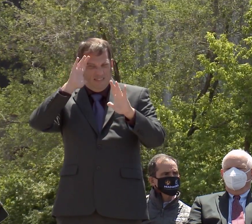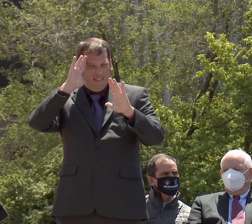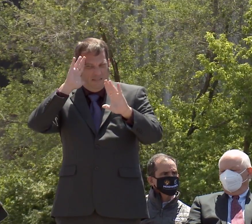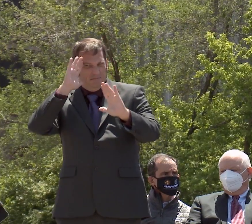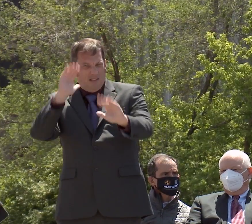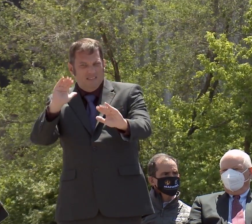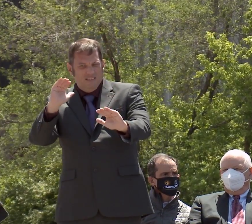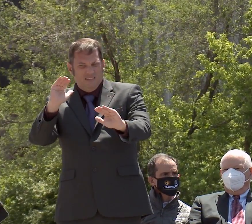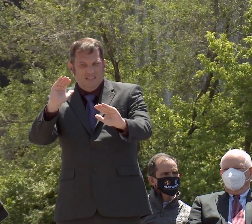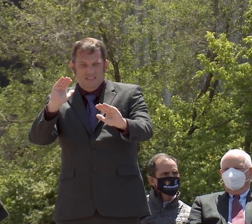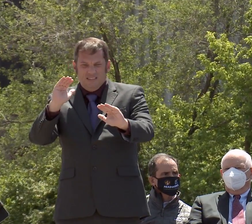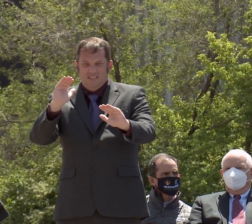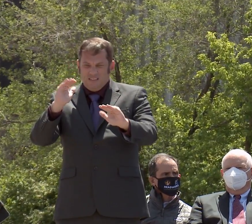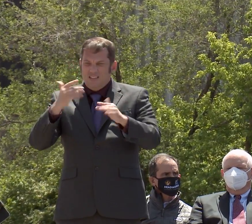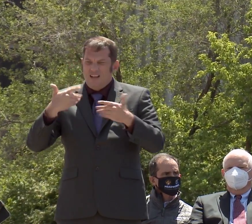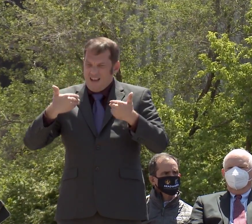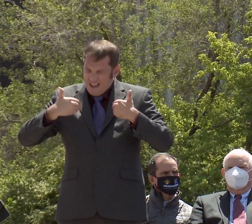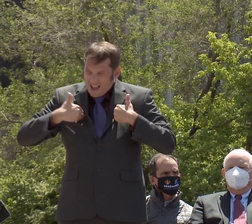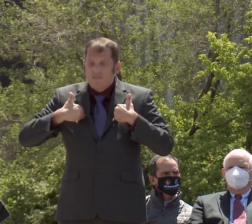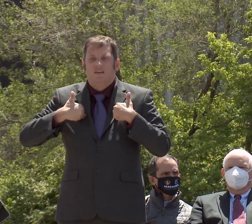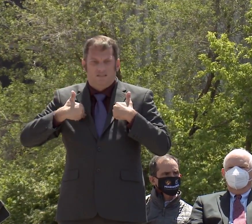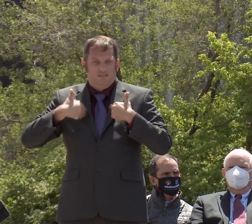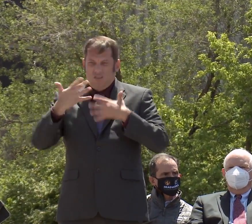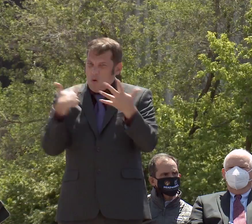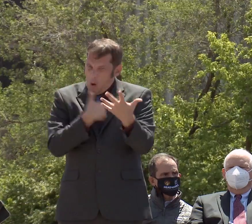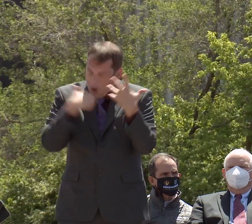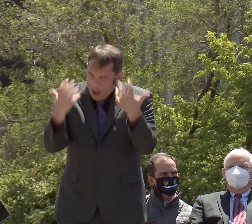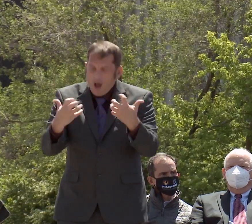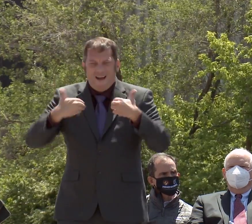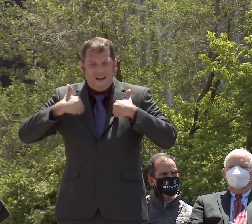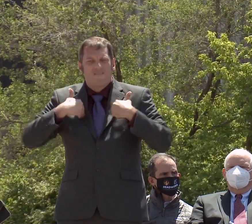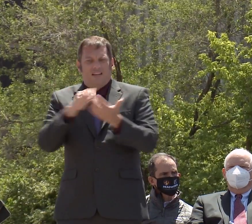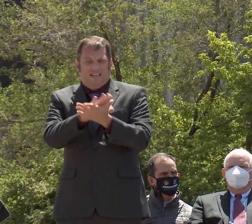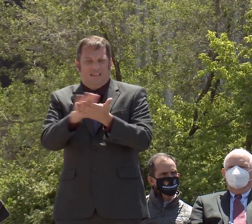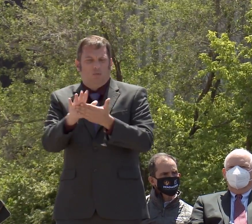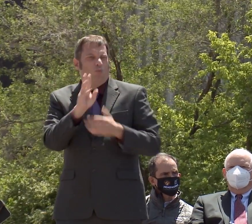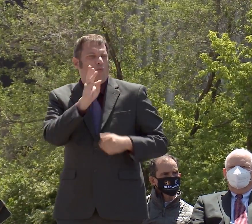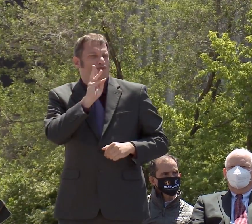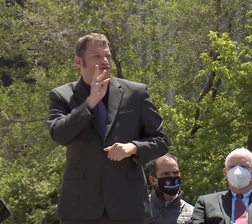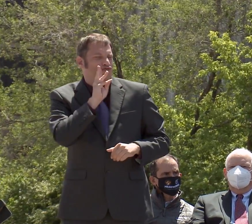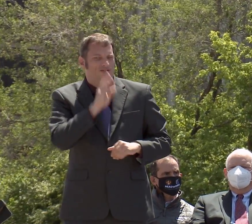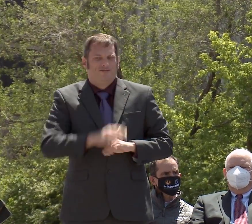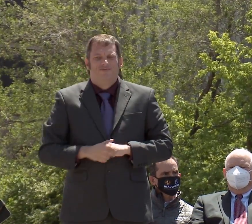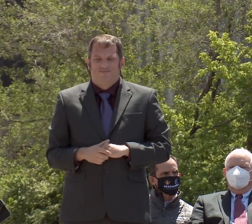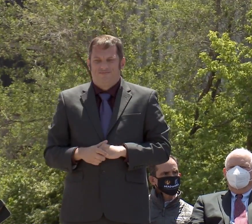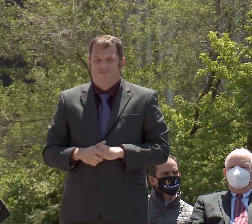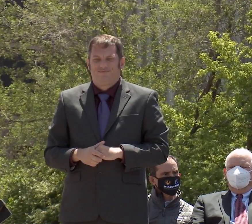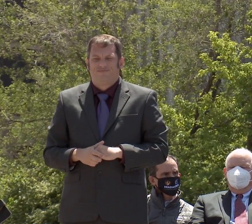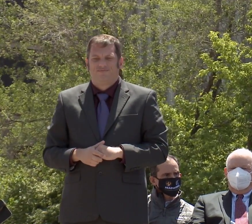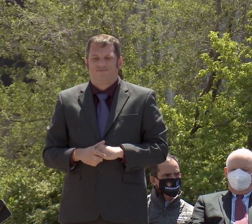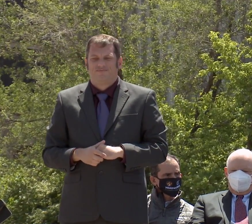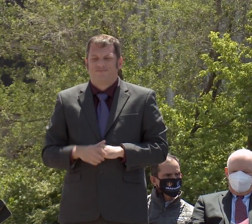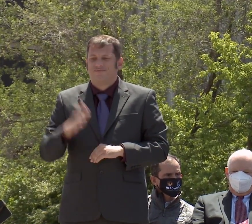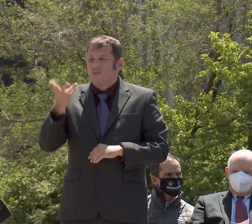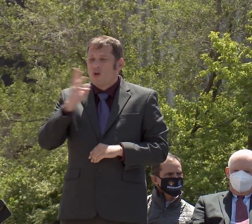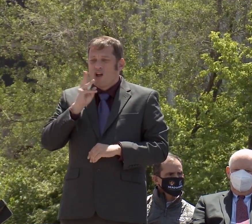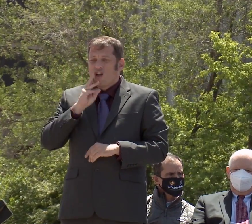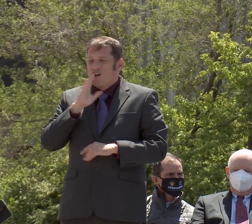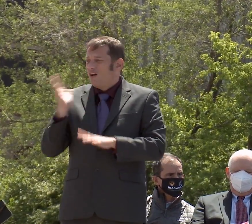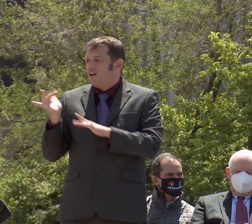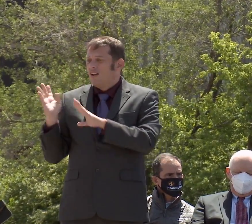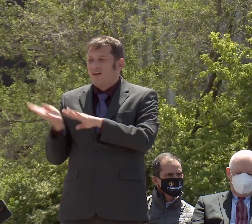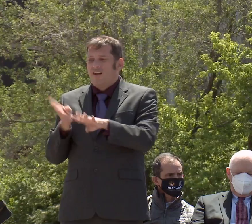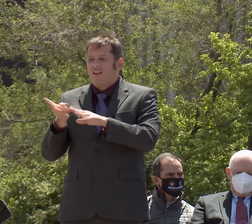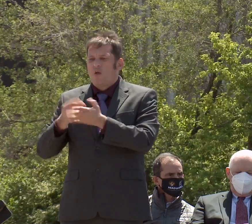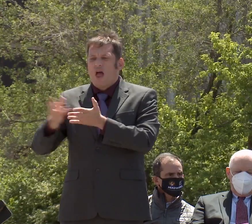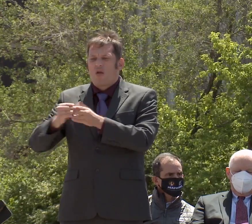sure we have clean water, and we also want to make sure we don't have wastewater overflows in our communities.